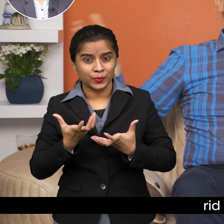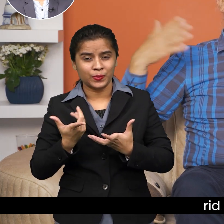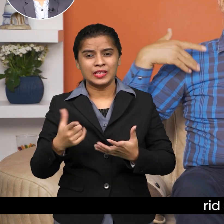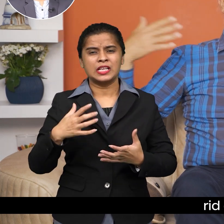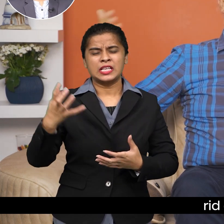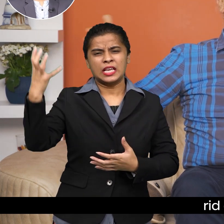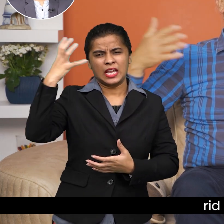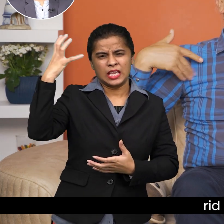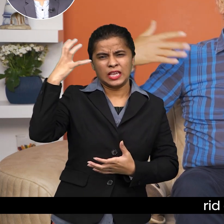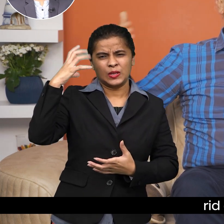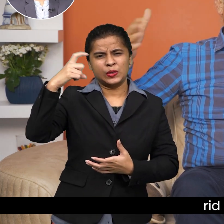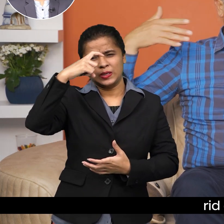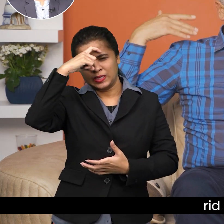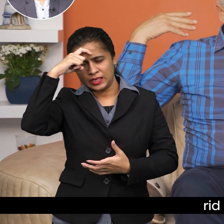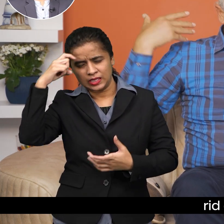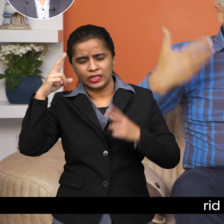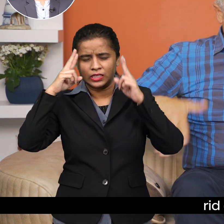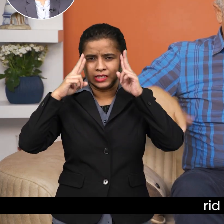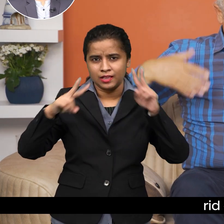of excess heat.